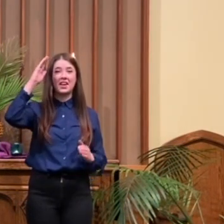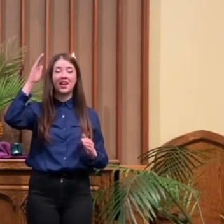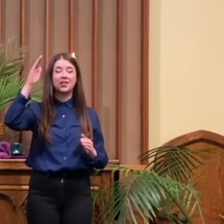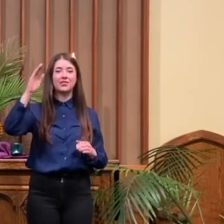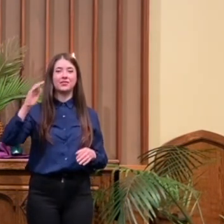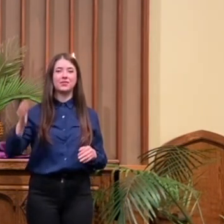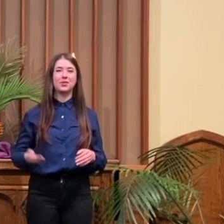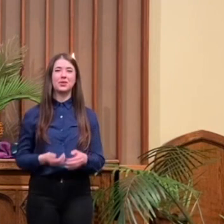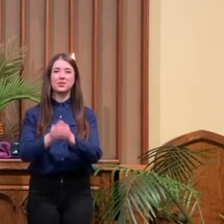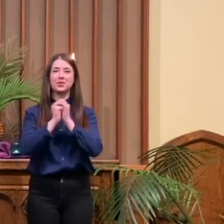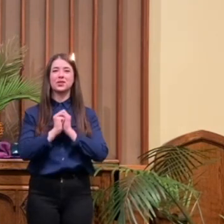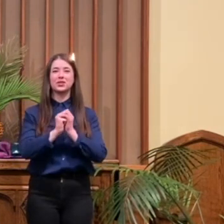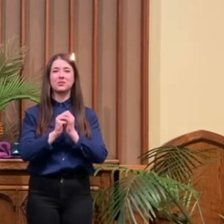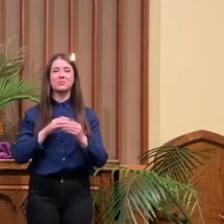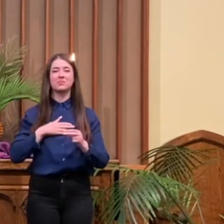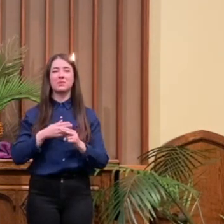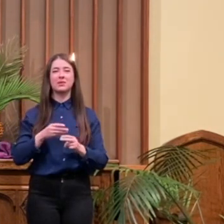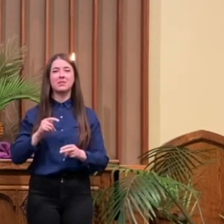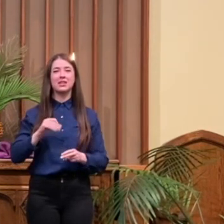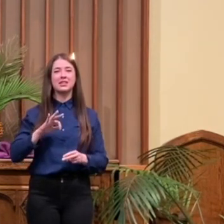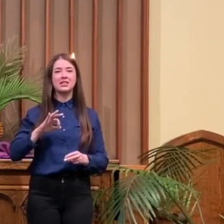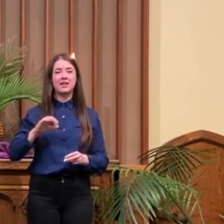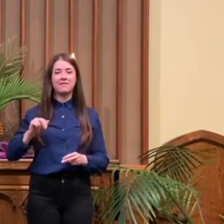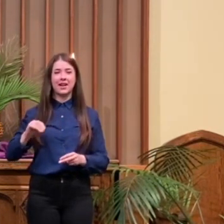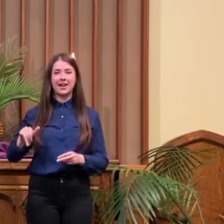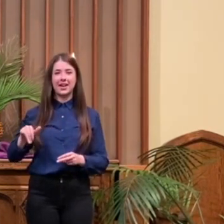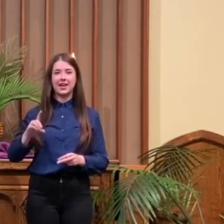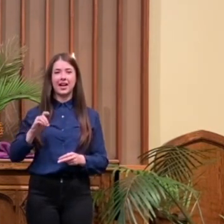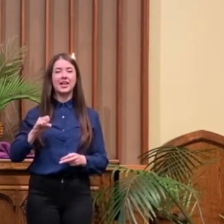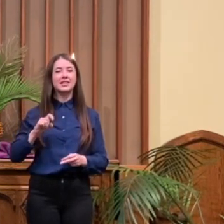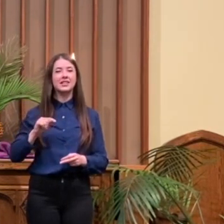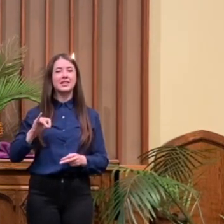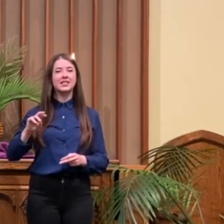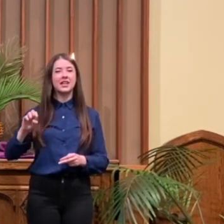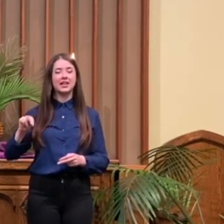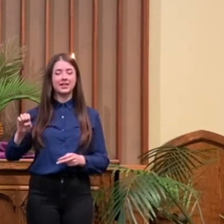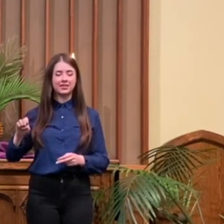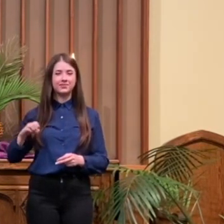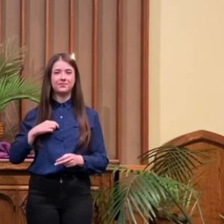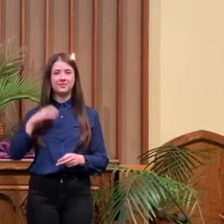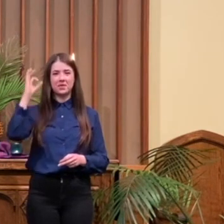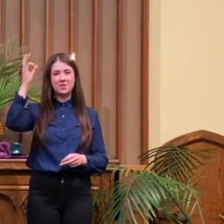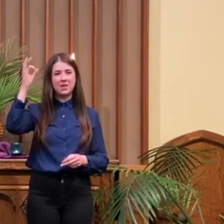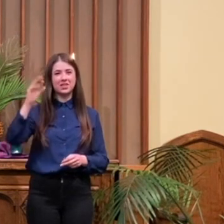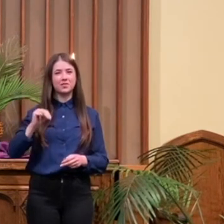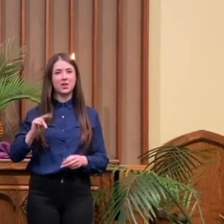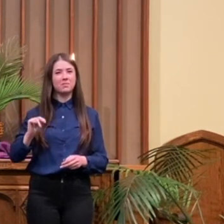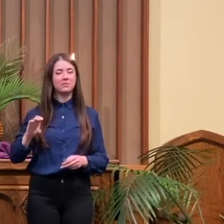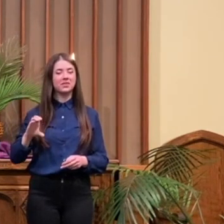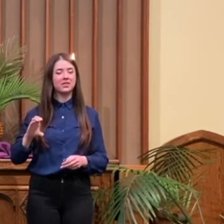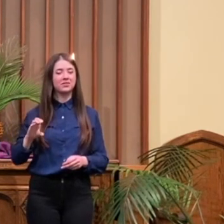welcome to worship. I'm Tiffany DeTienne, the pastor of Manito United Methodist Church. And on behalf of